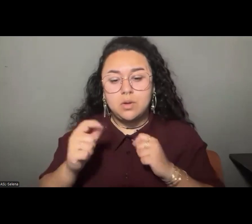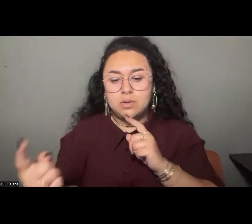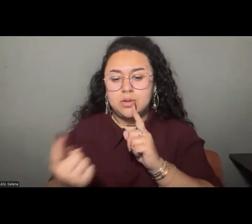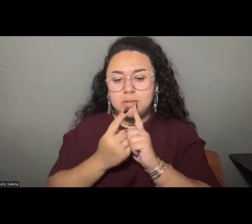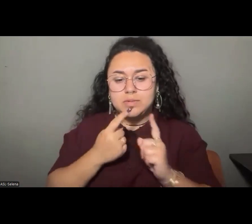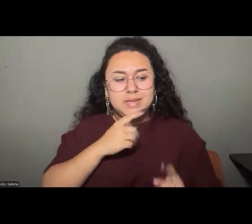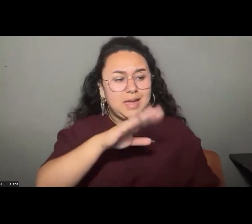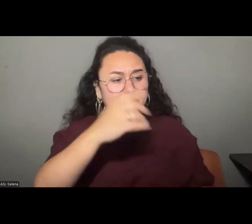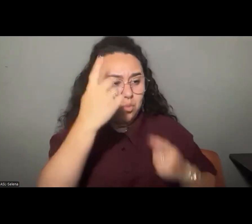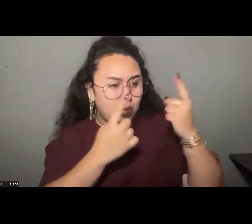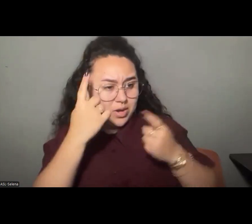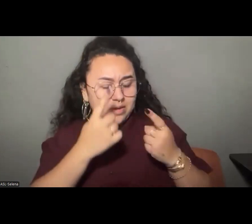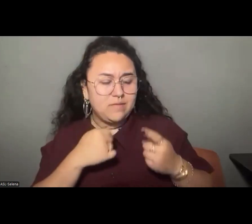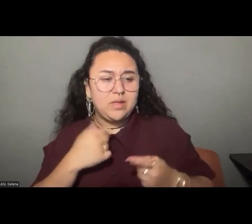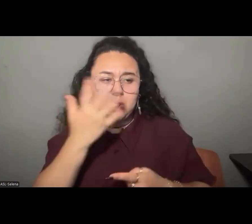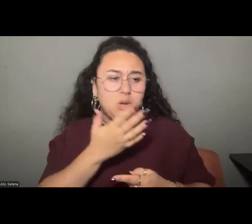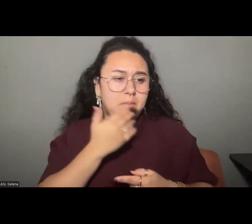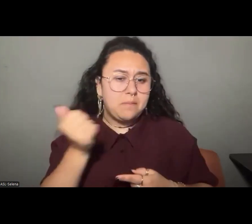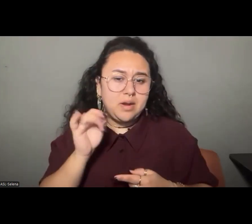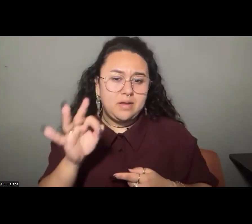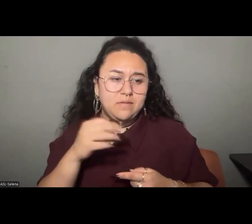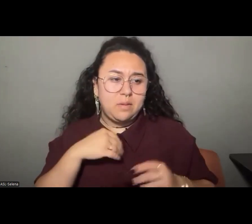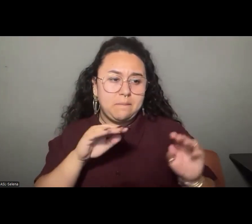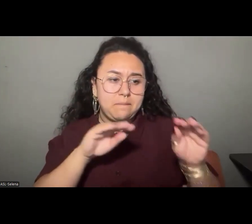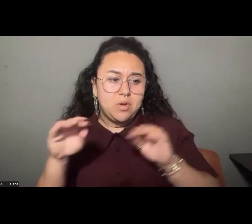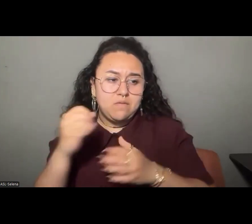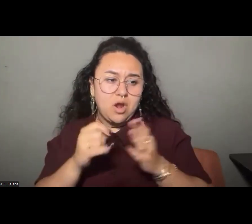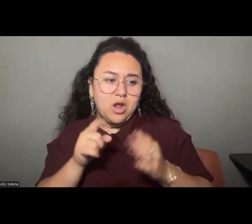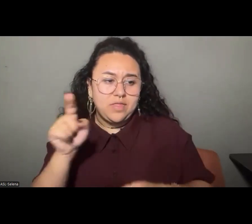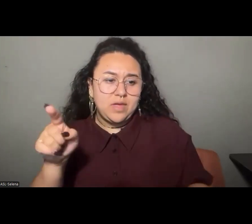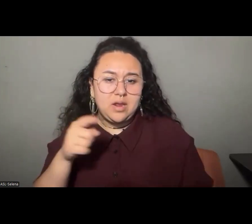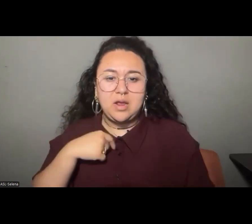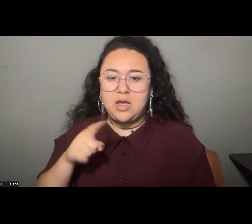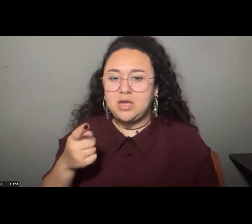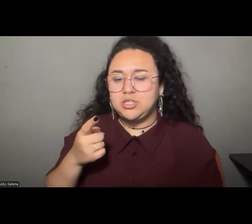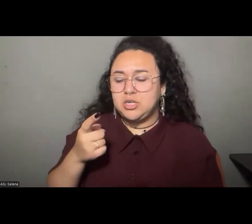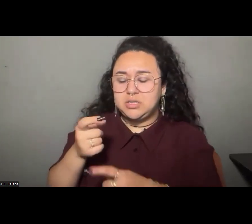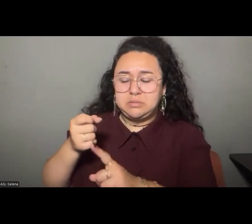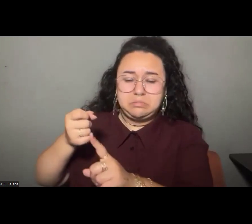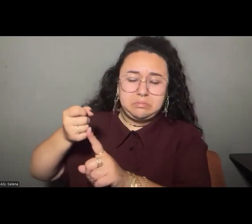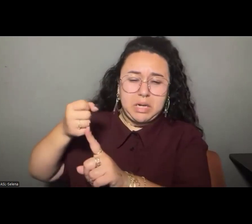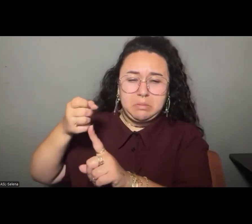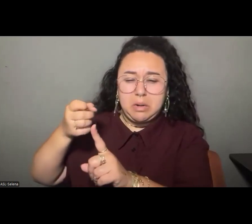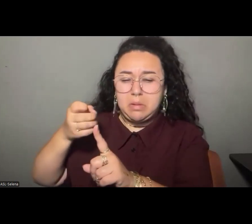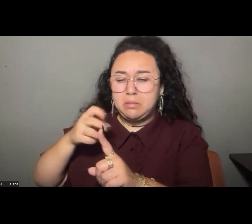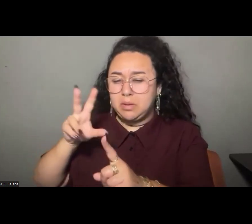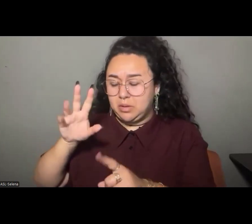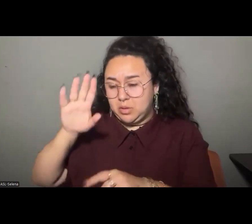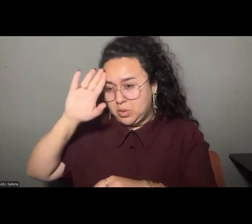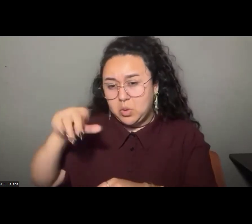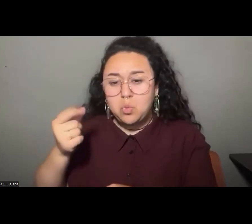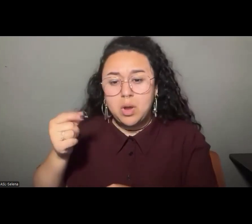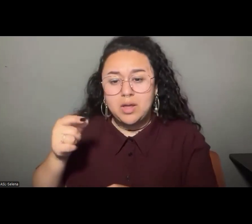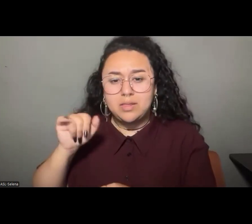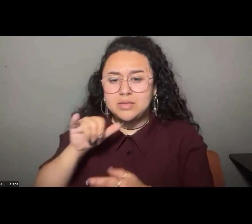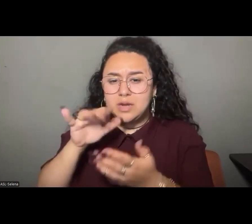if you'd consider it. I think it would look so much better if you moved the artwork here." And I just let myself snap at her and I was like, "You know what? This is not